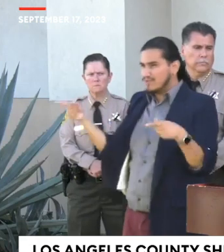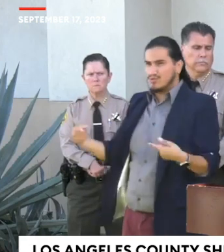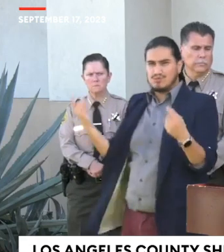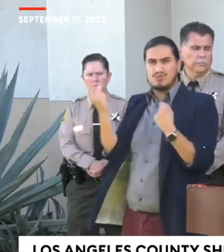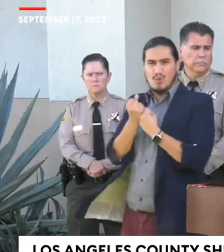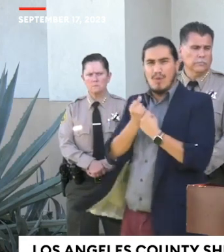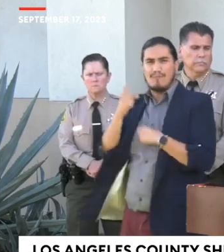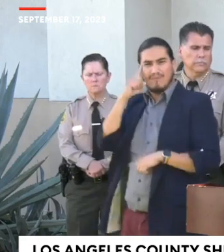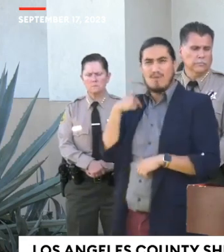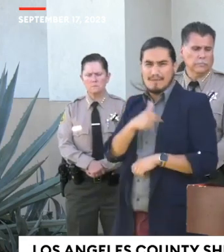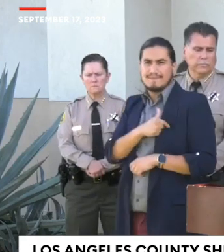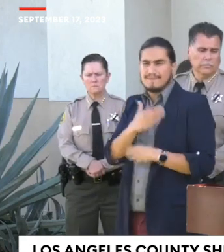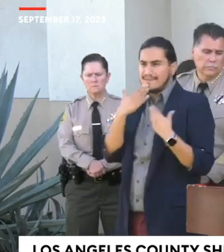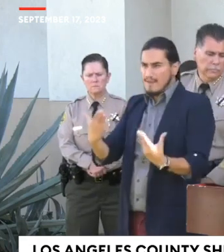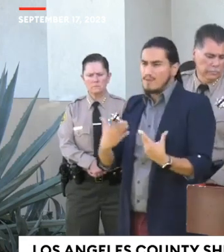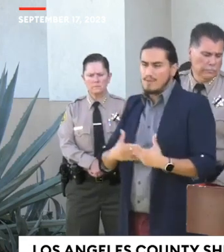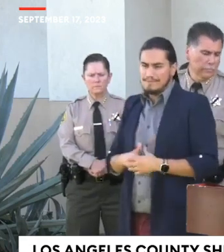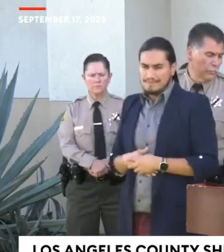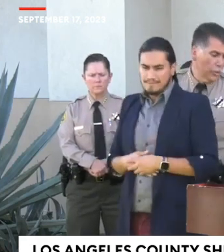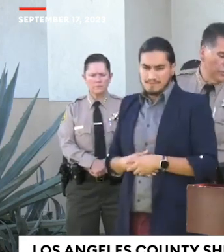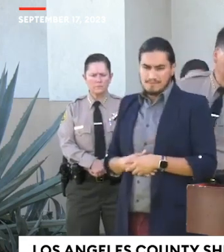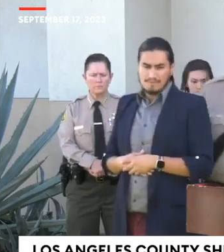us. Thank you.